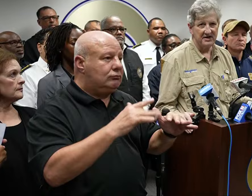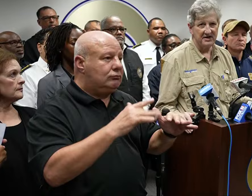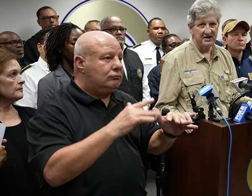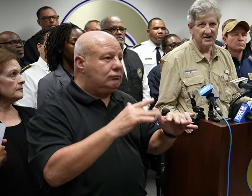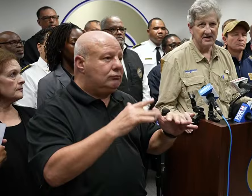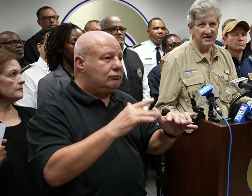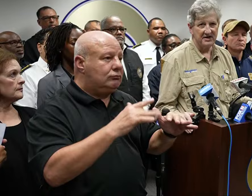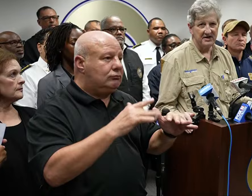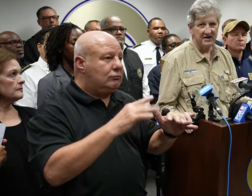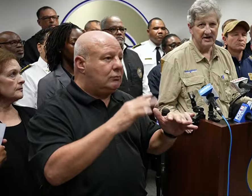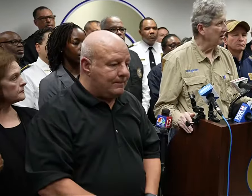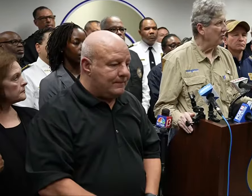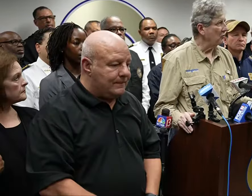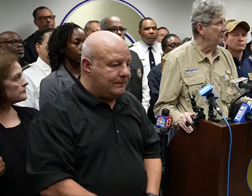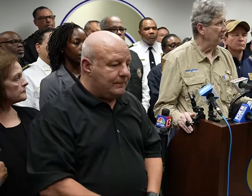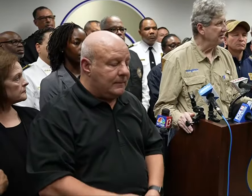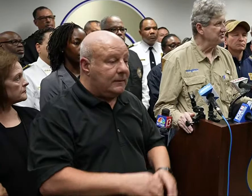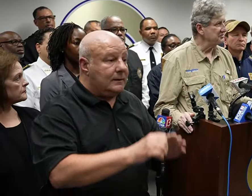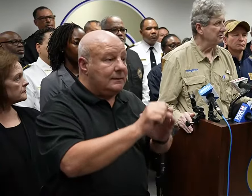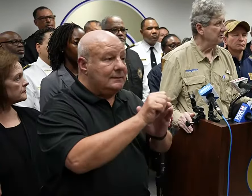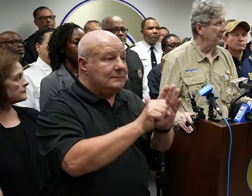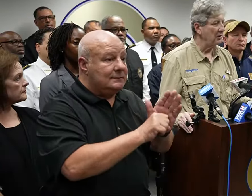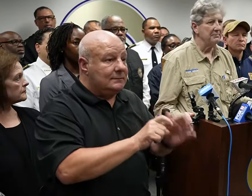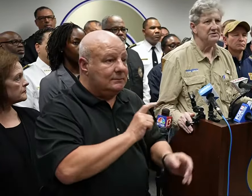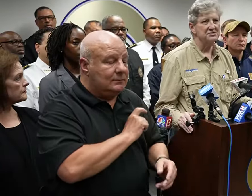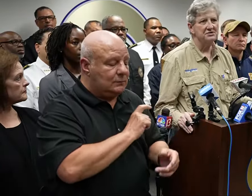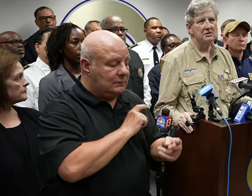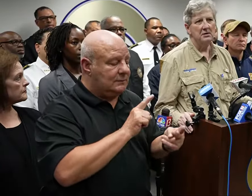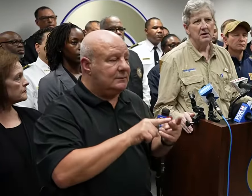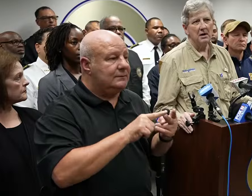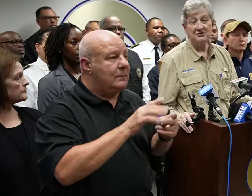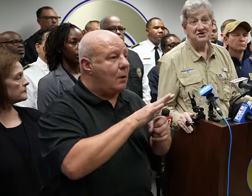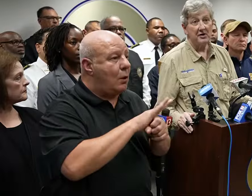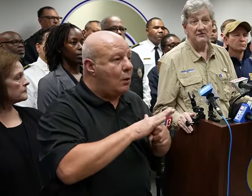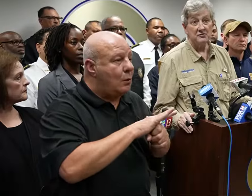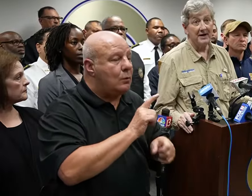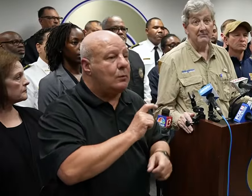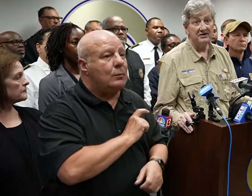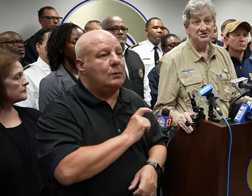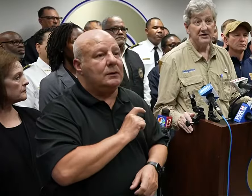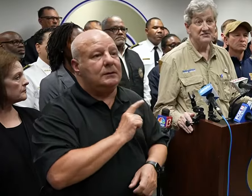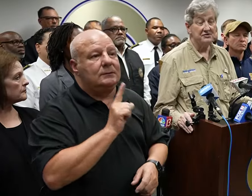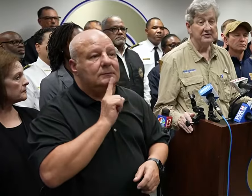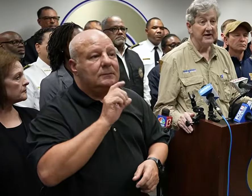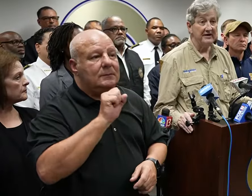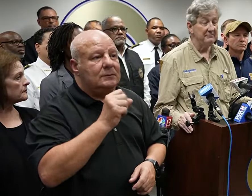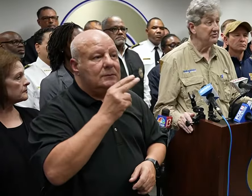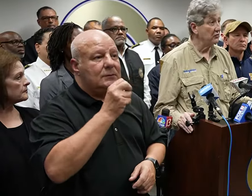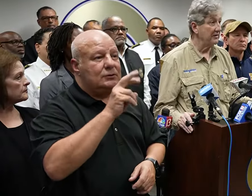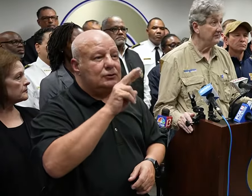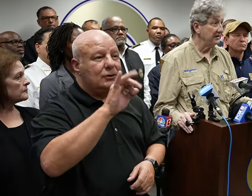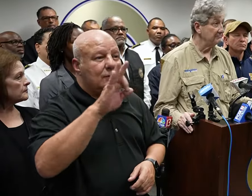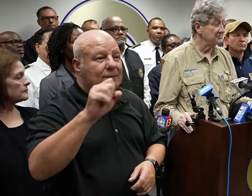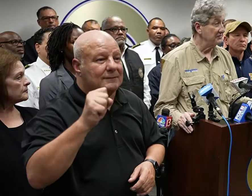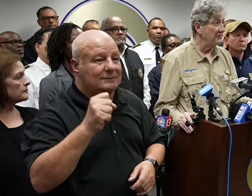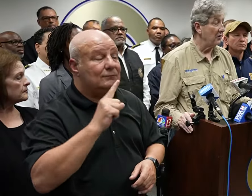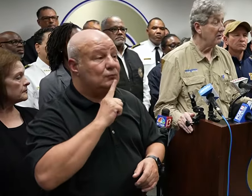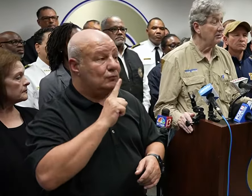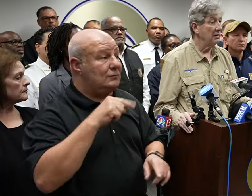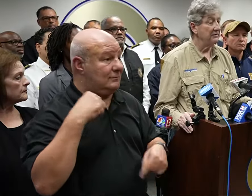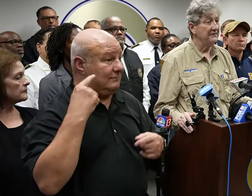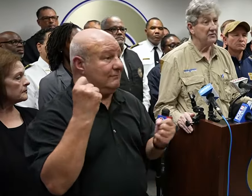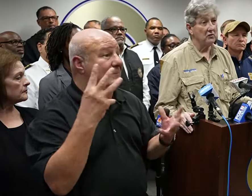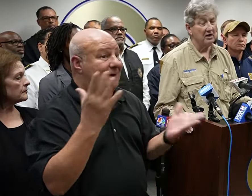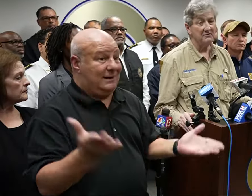Our state troopers, our local police departments, our sheriffs, we've got many sheriffs here today, have been terrific so